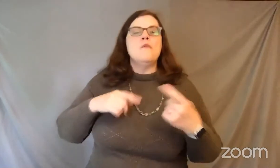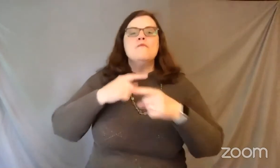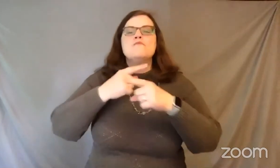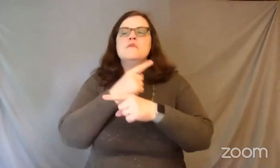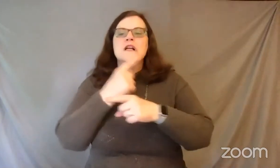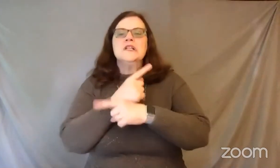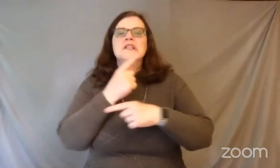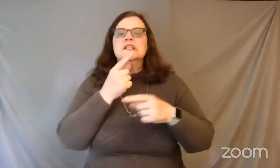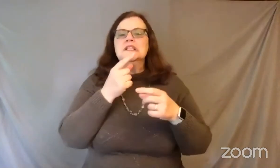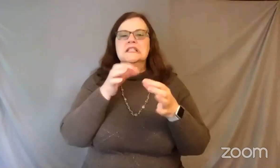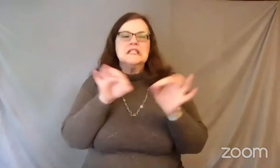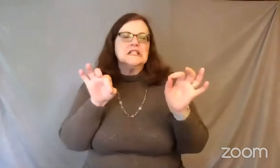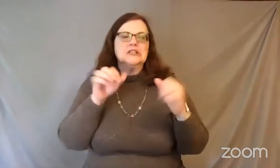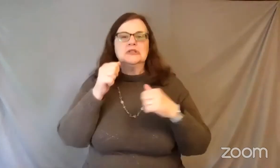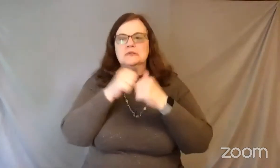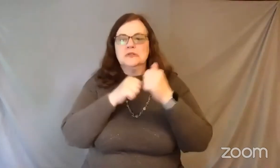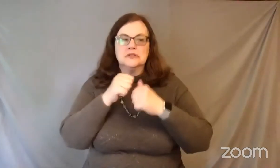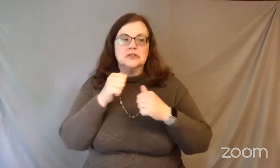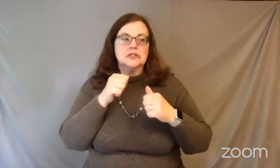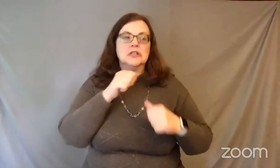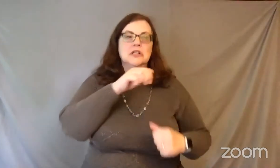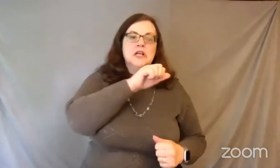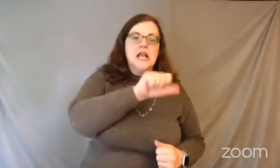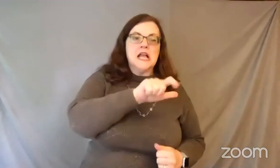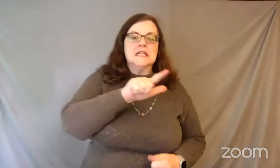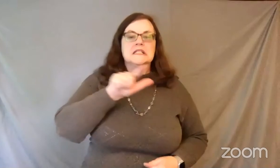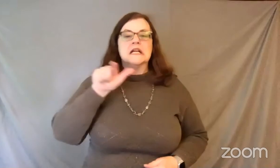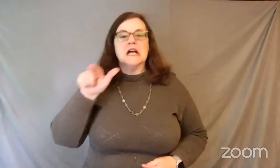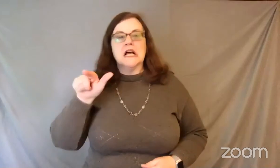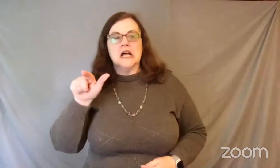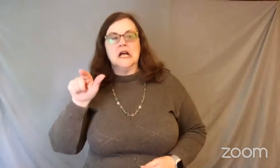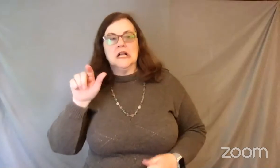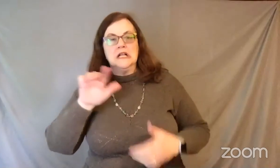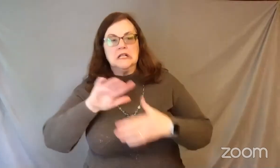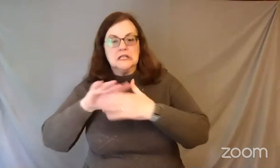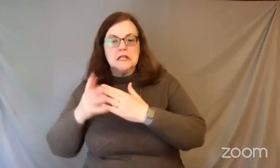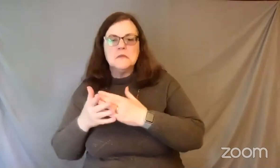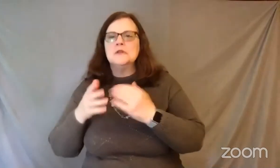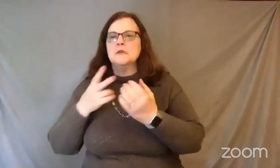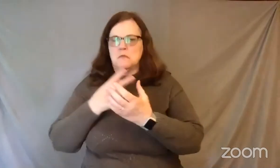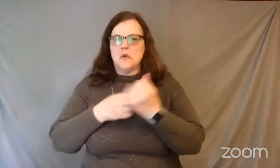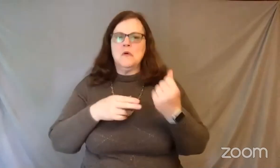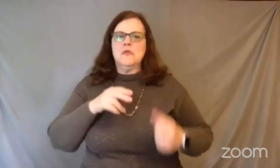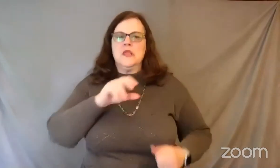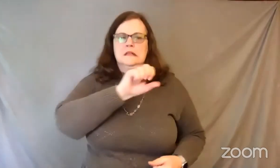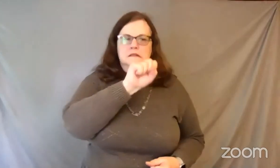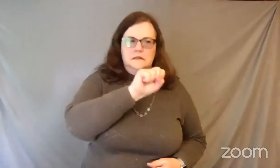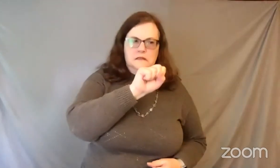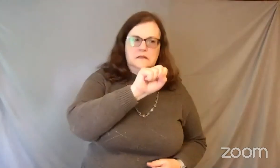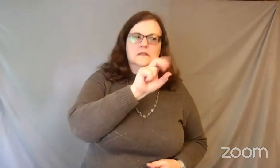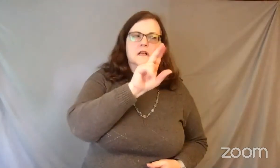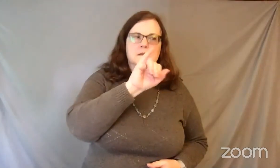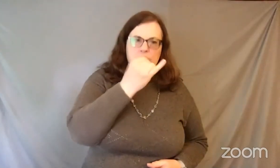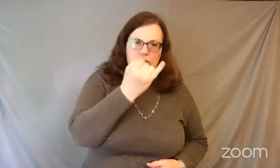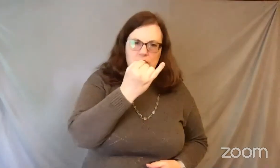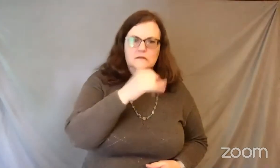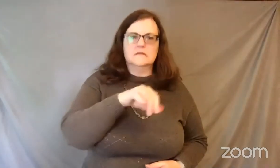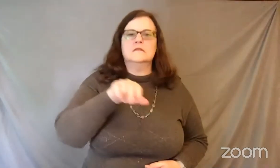If there's a question posed and then they respond, it's possible that it's often that